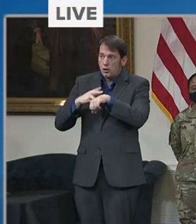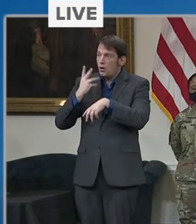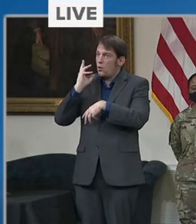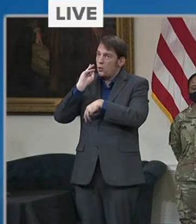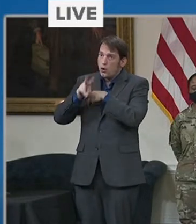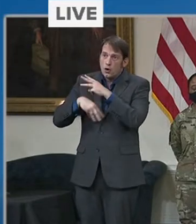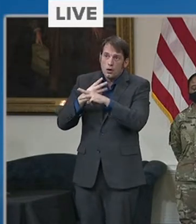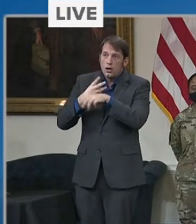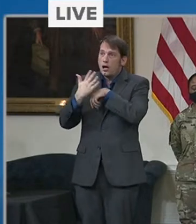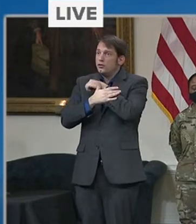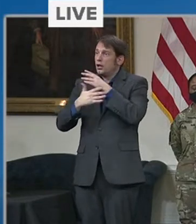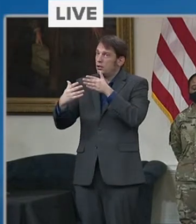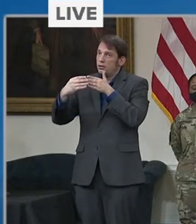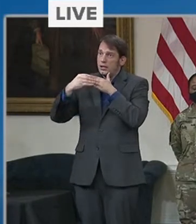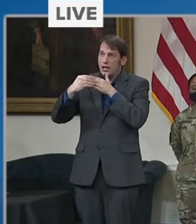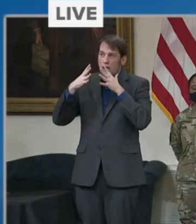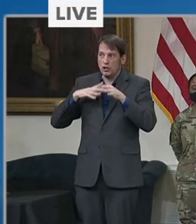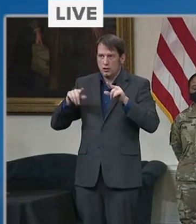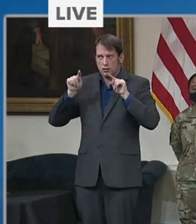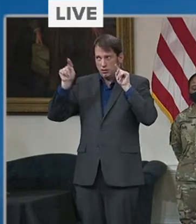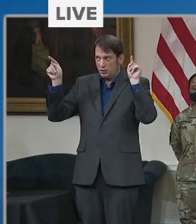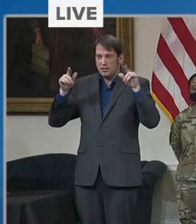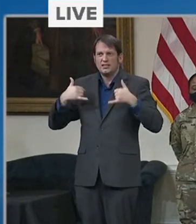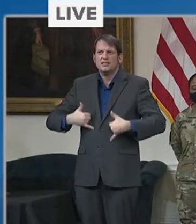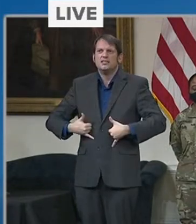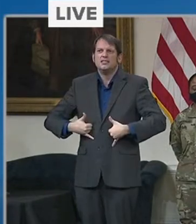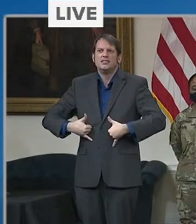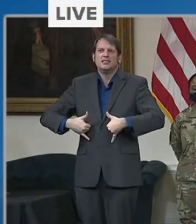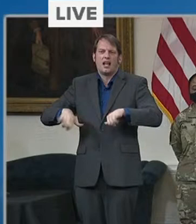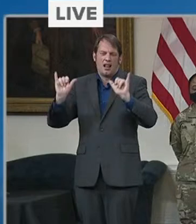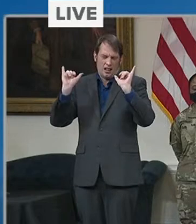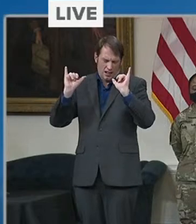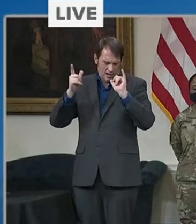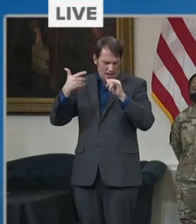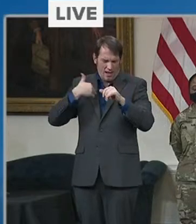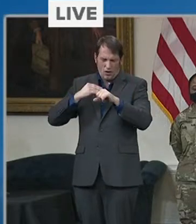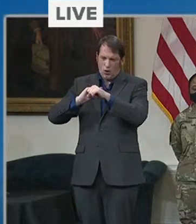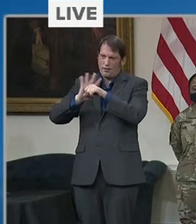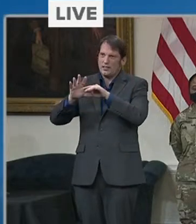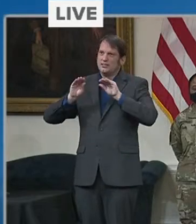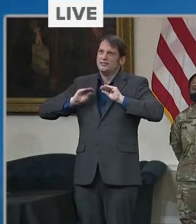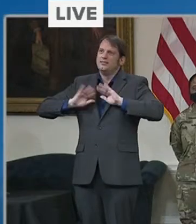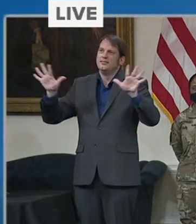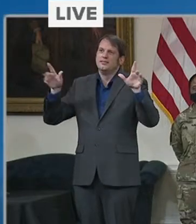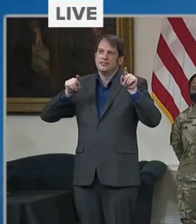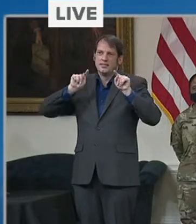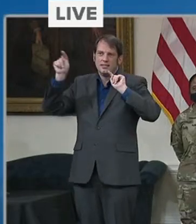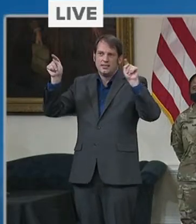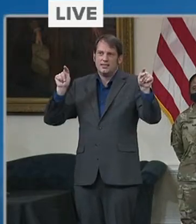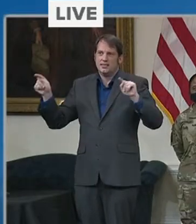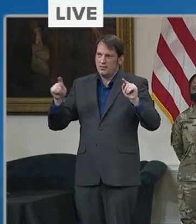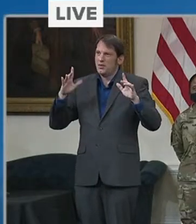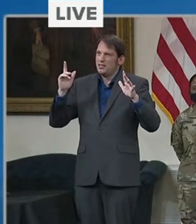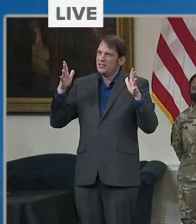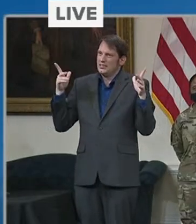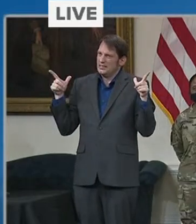COVID-19 remains a threat, like a smoldering fire in a dry